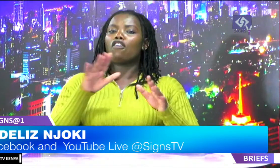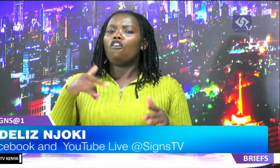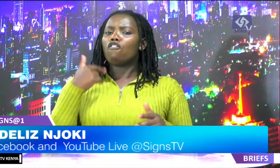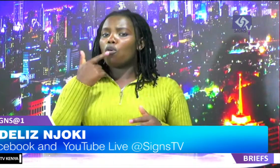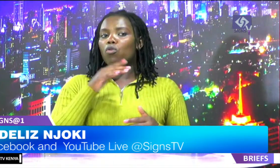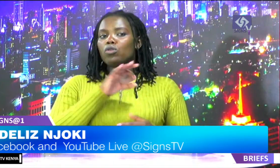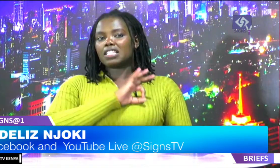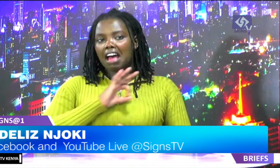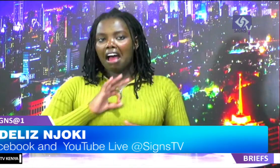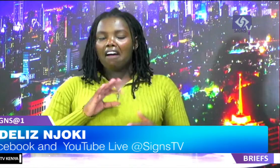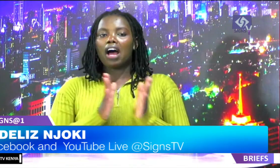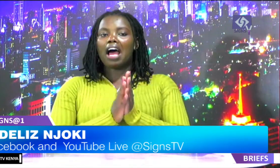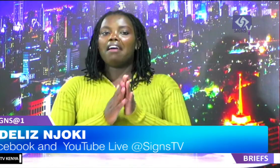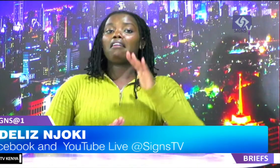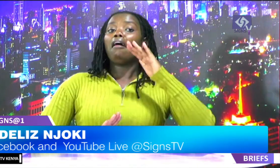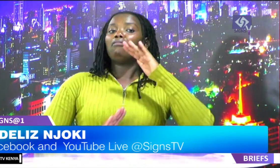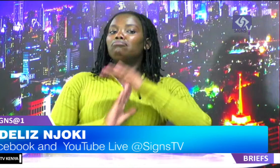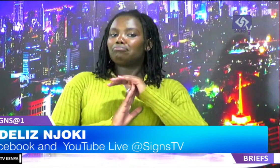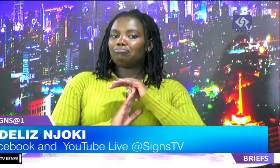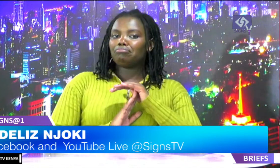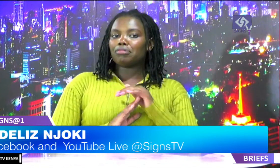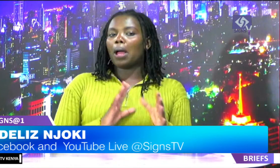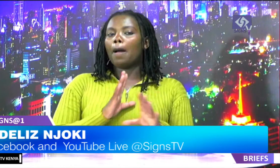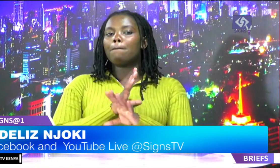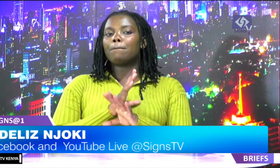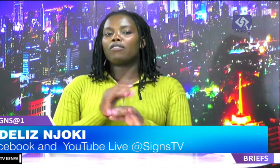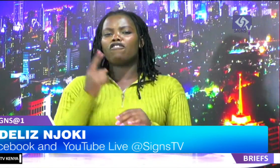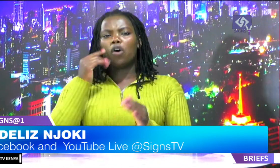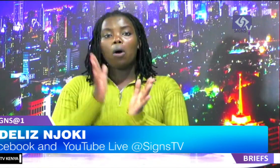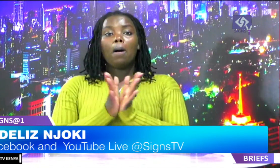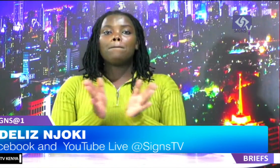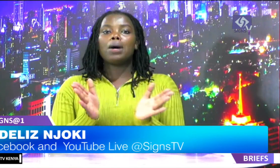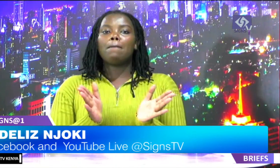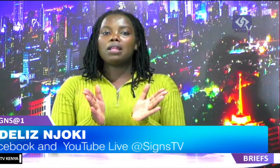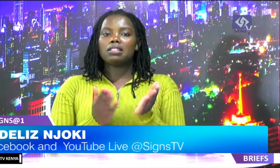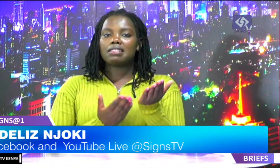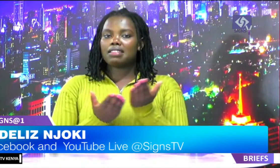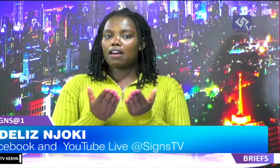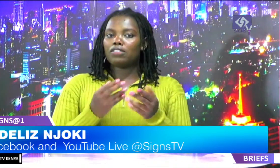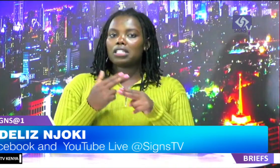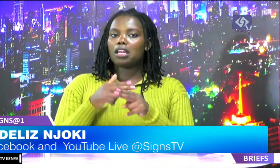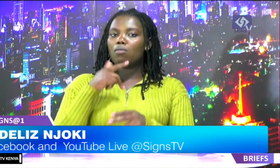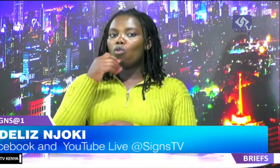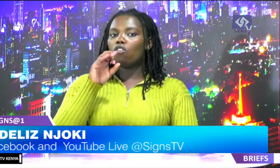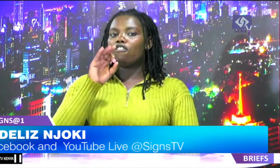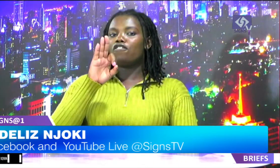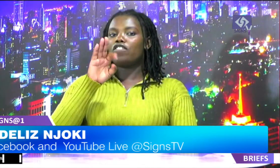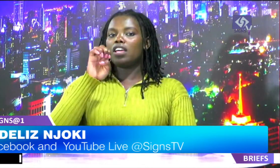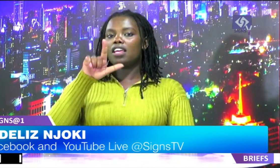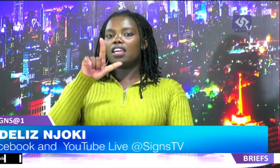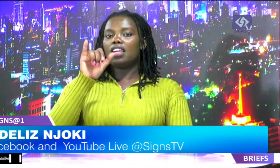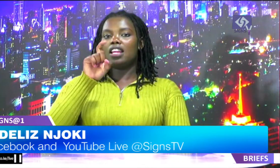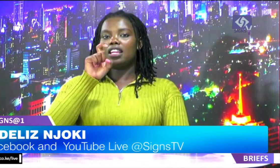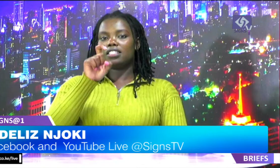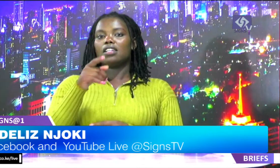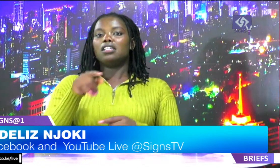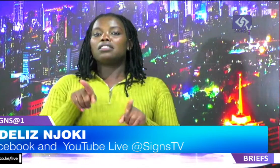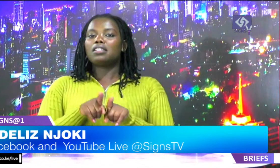irregularities. The suspension was ordered by Chief of Staff and Head of Public Service Felix